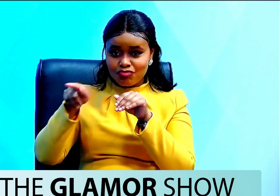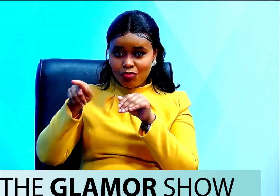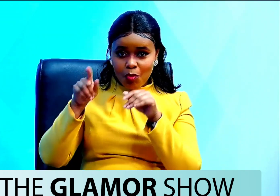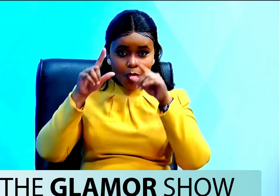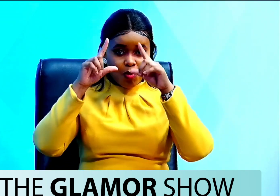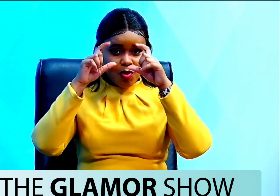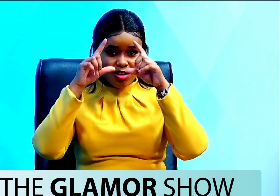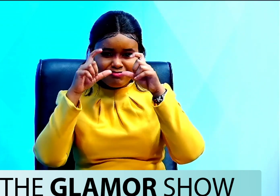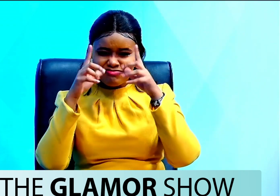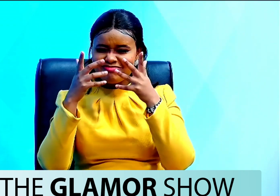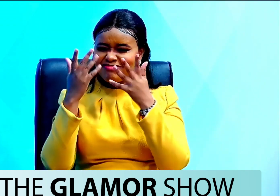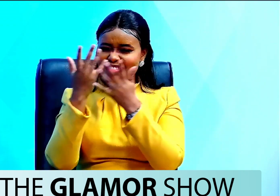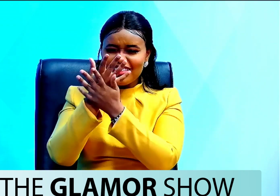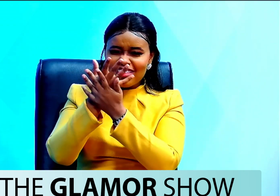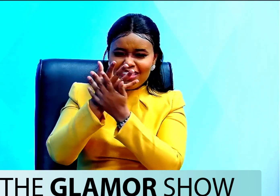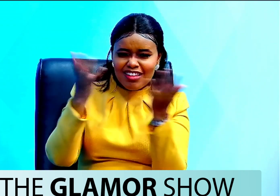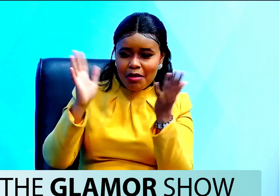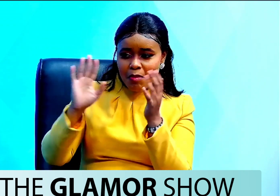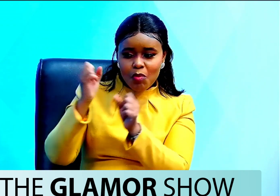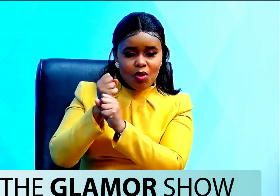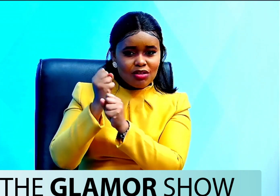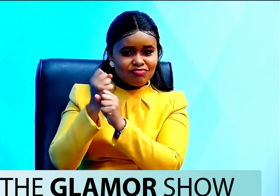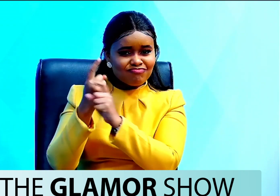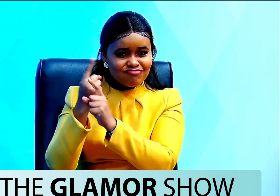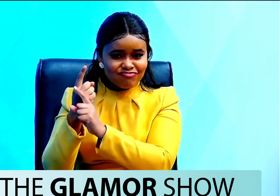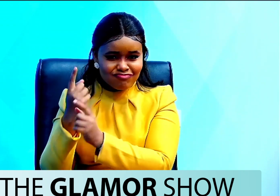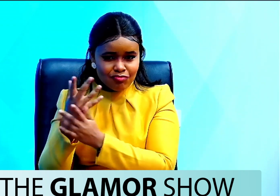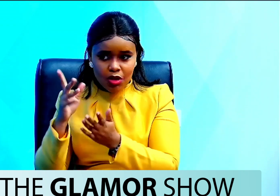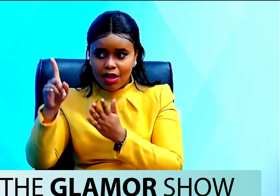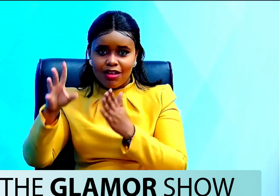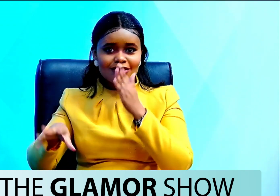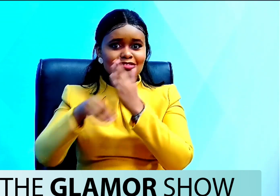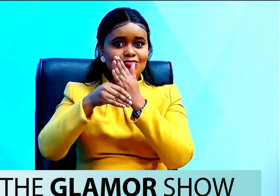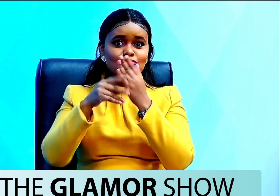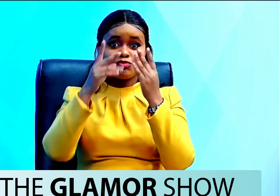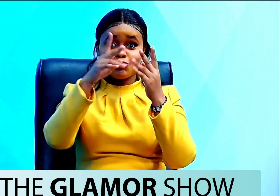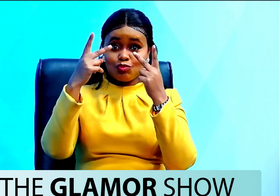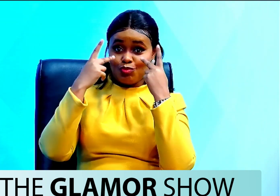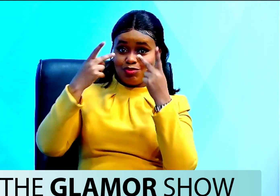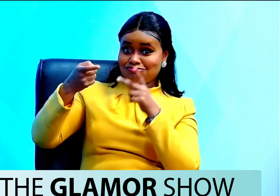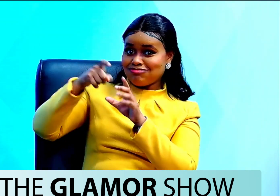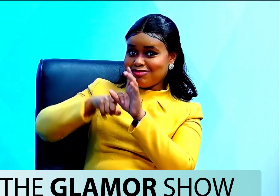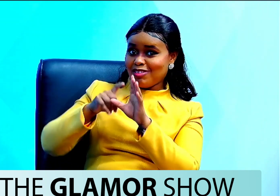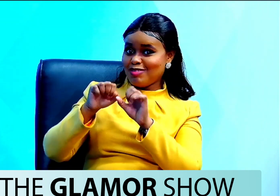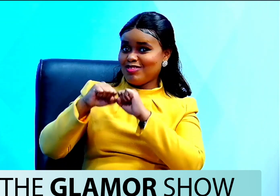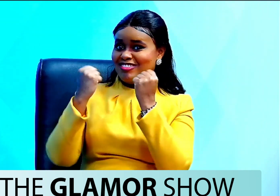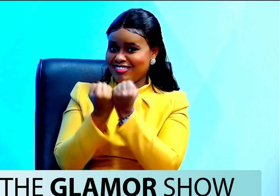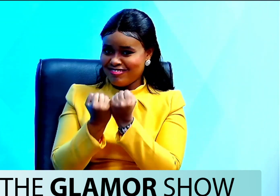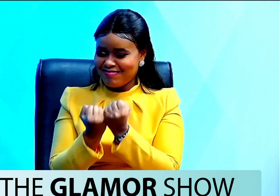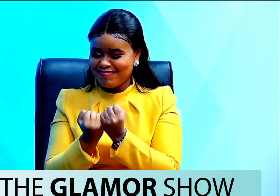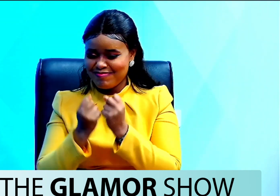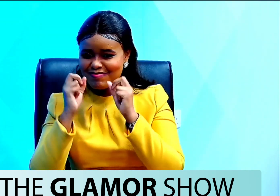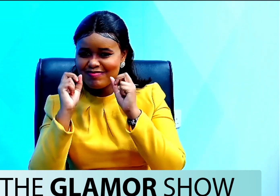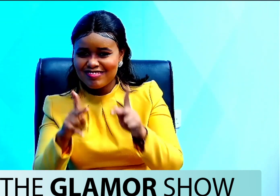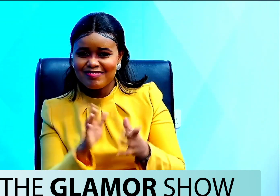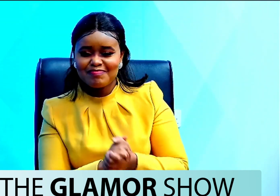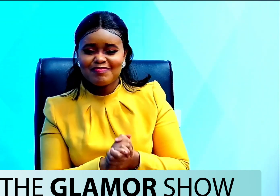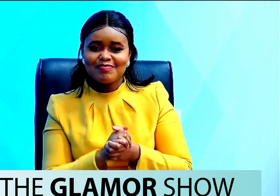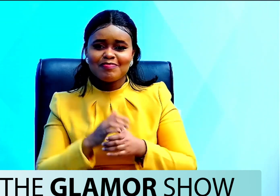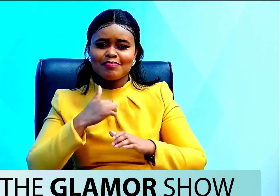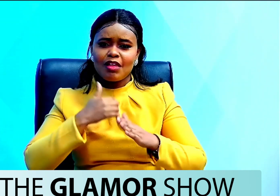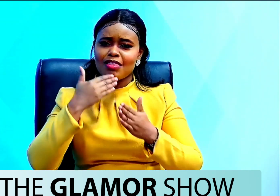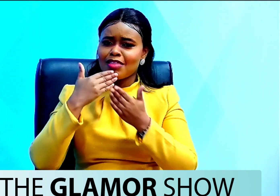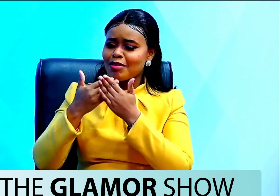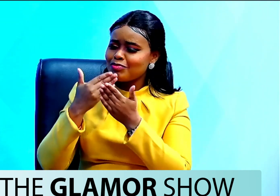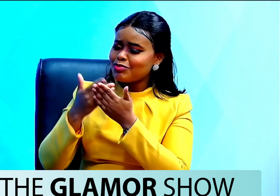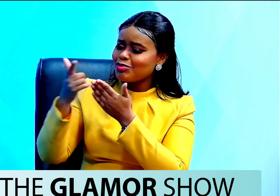lot from you. I really hope from everything which you have shared today, we are going to learn, and from the pages which